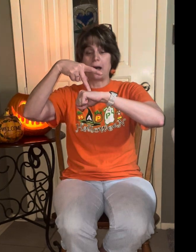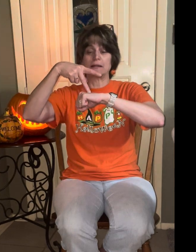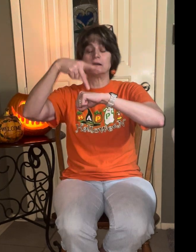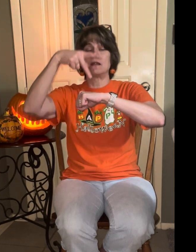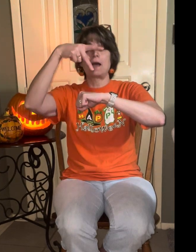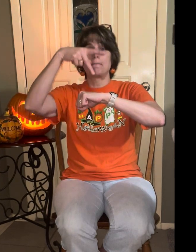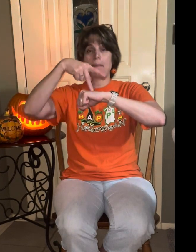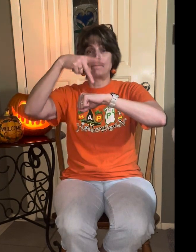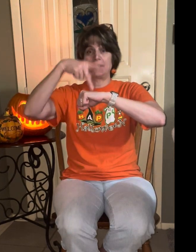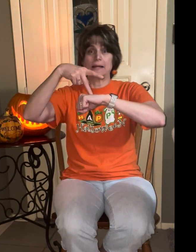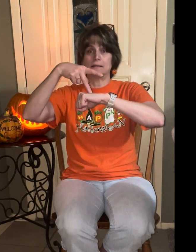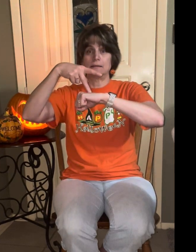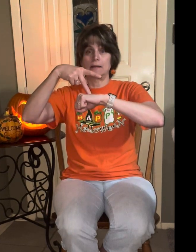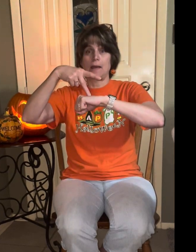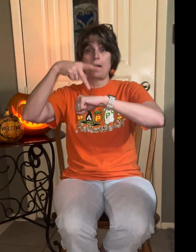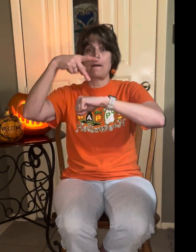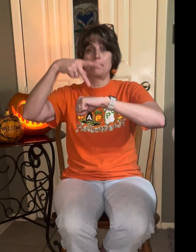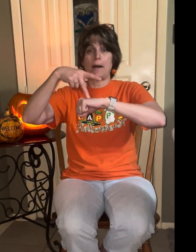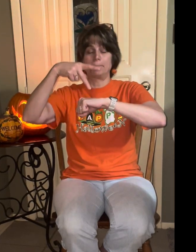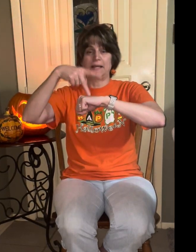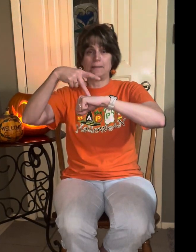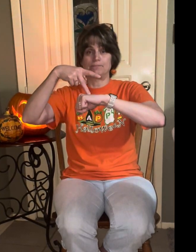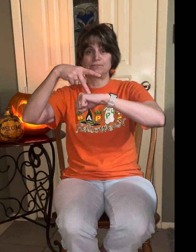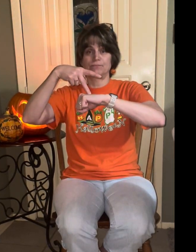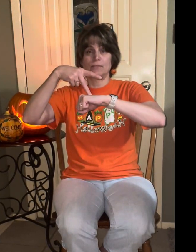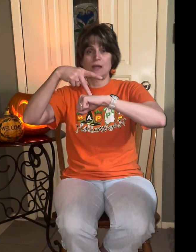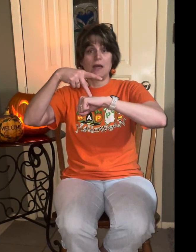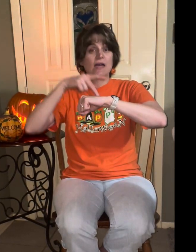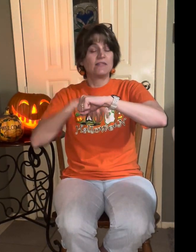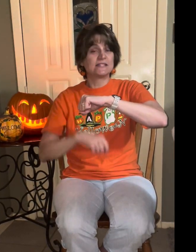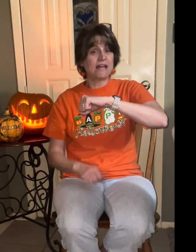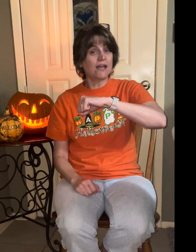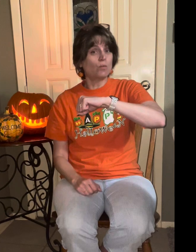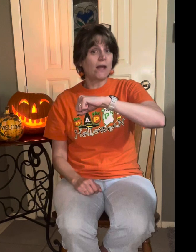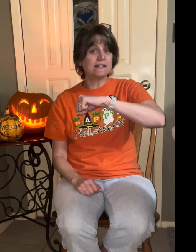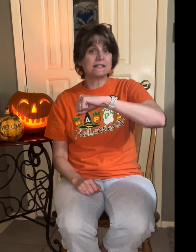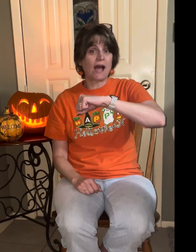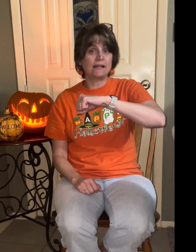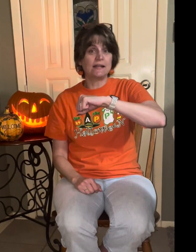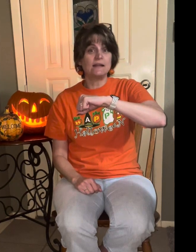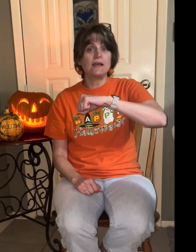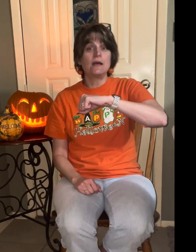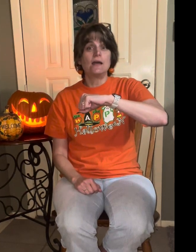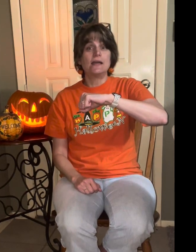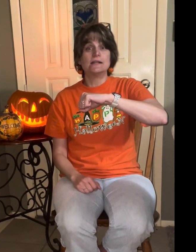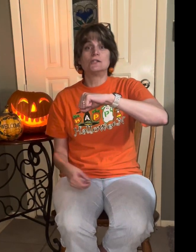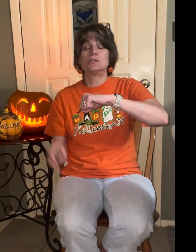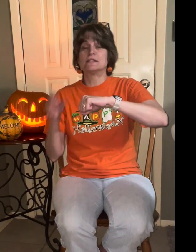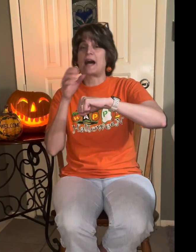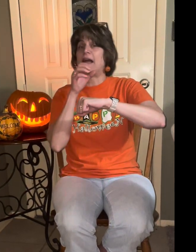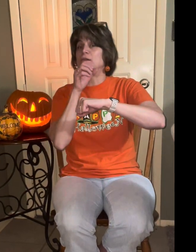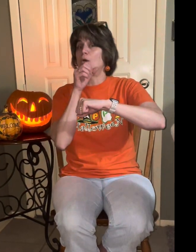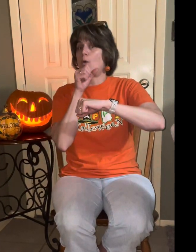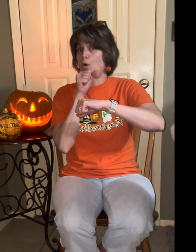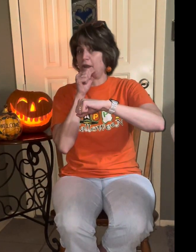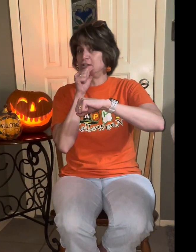melon. Pumpkin, pumpkin. The second way to sign it is to sign